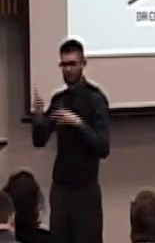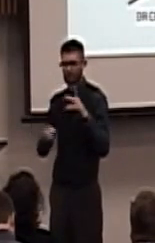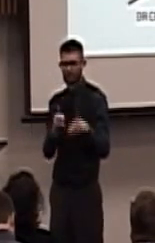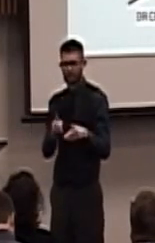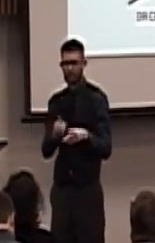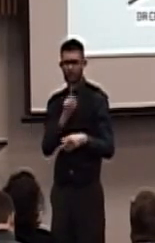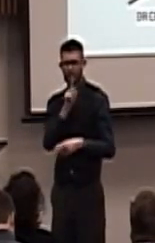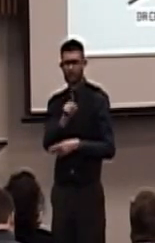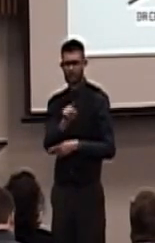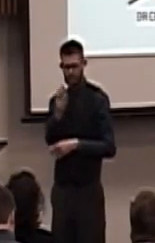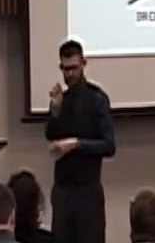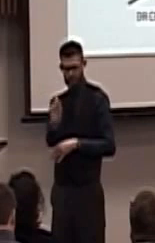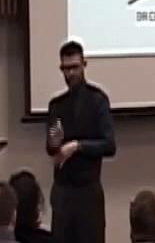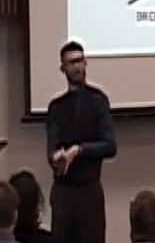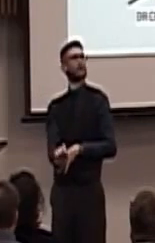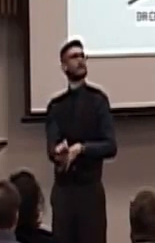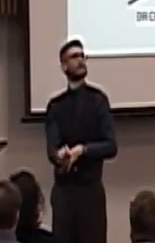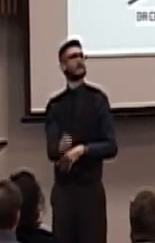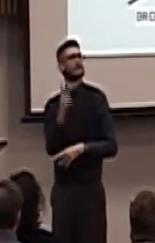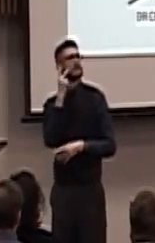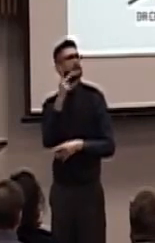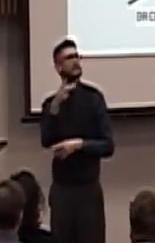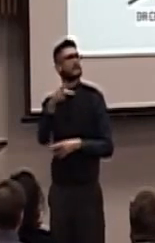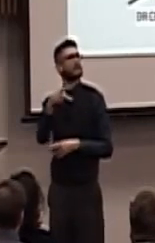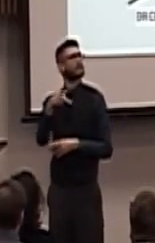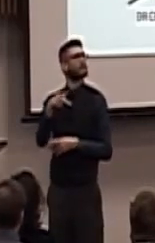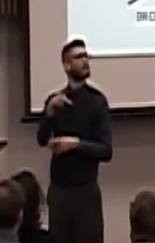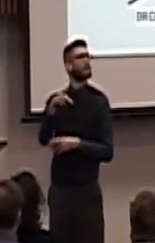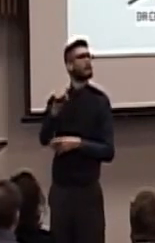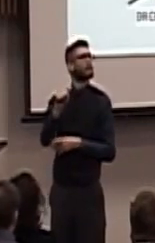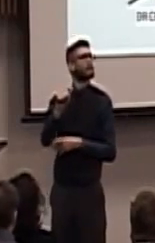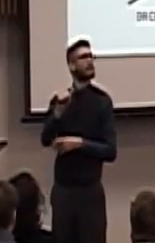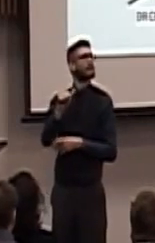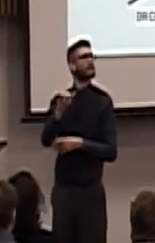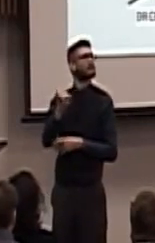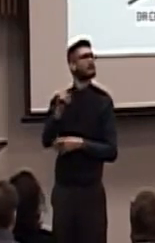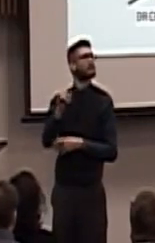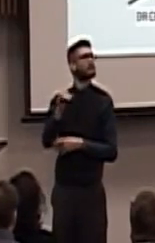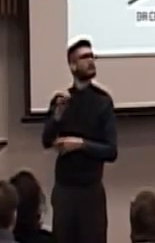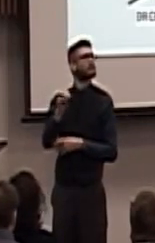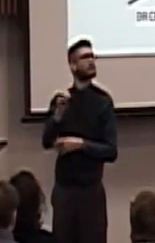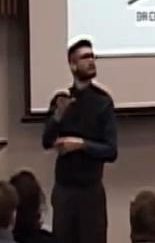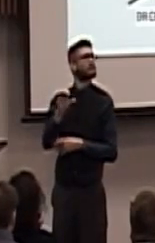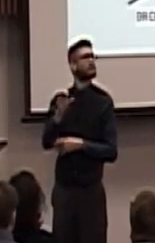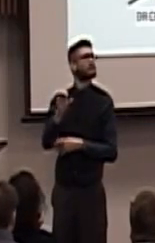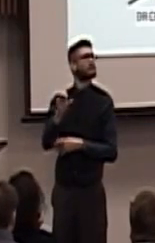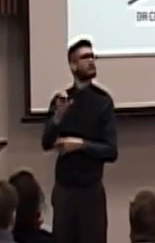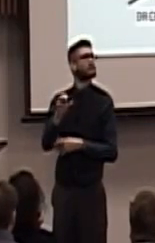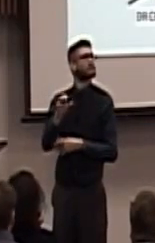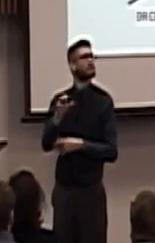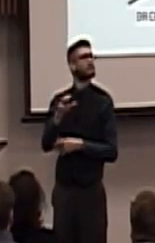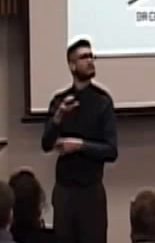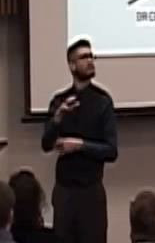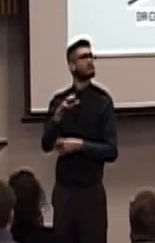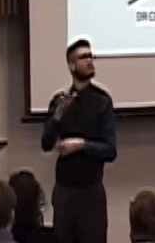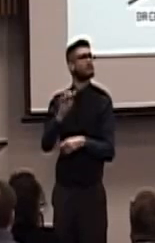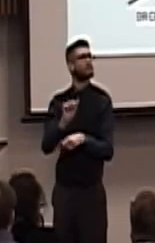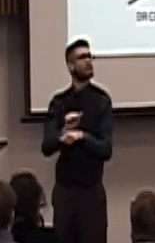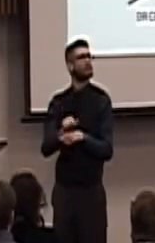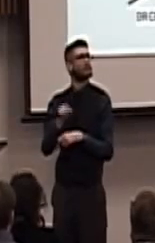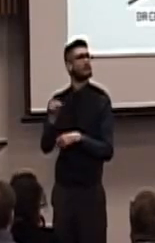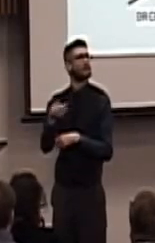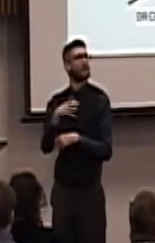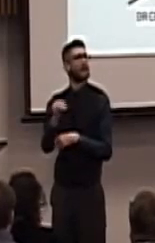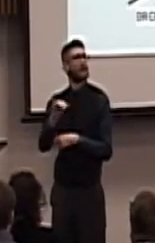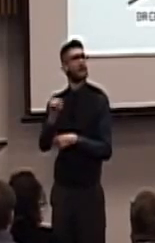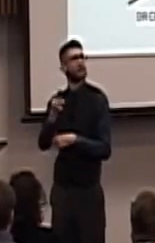there in the blue, Pajok is the town that we've been working in. Juba is the capital. Then above Juba